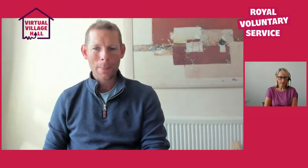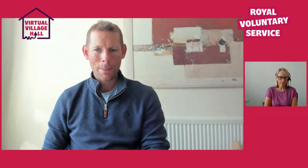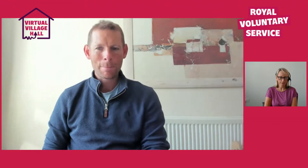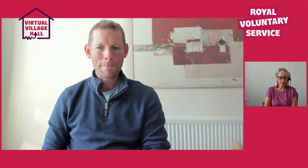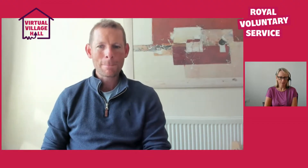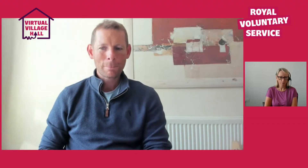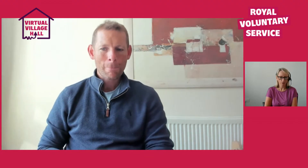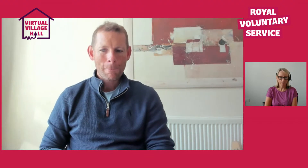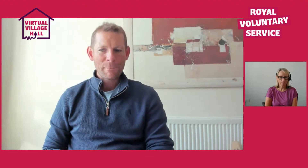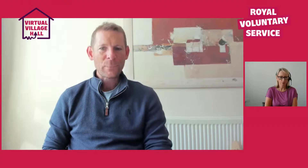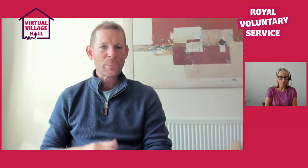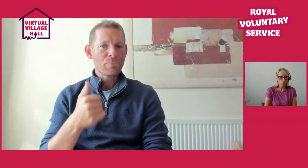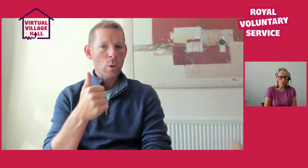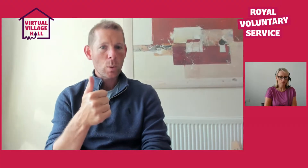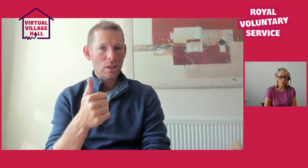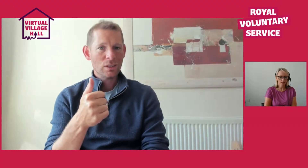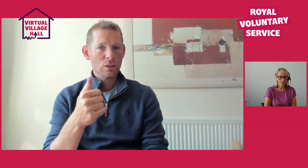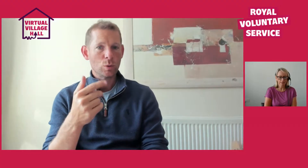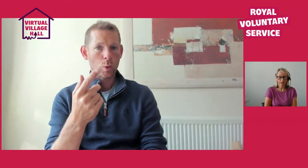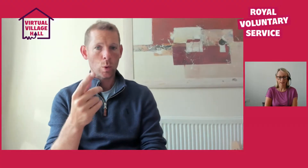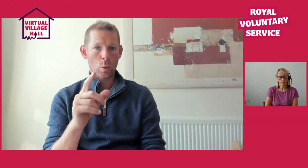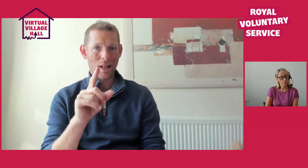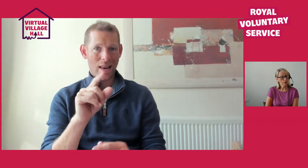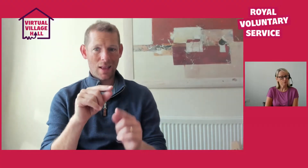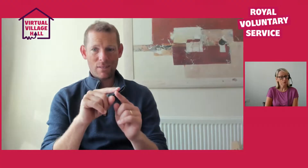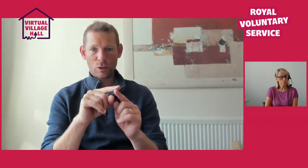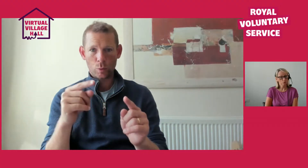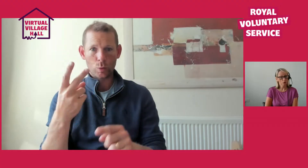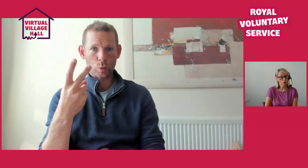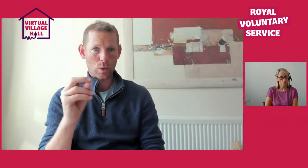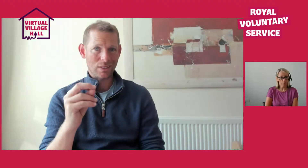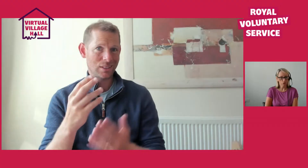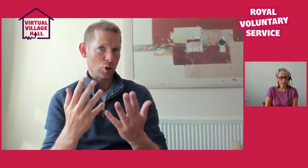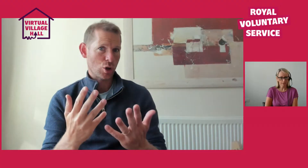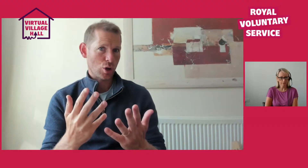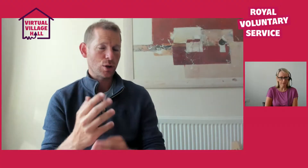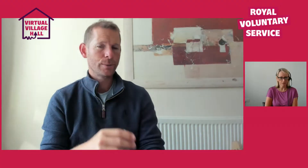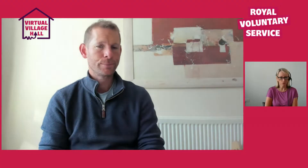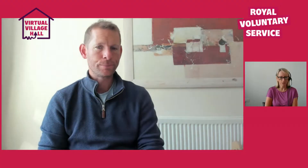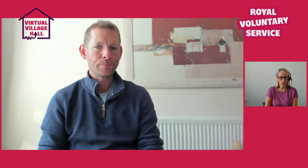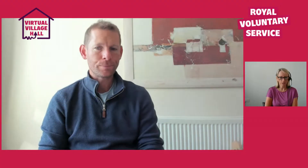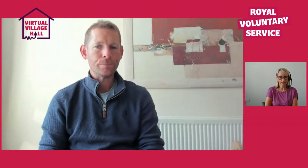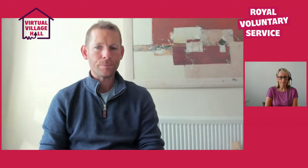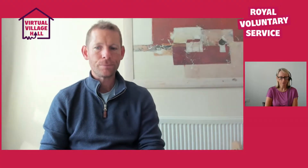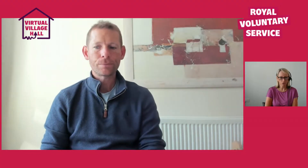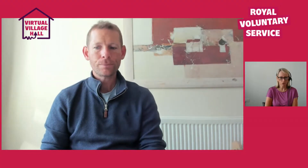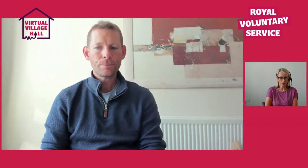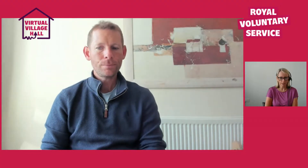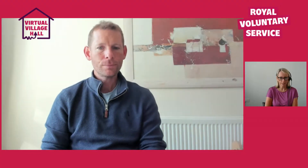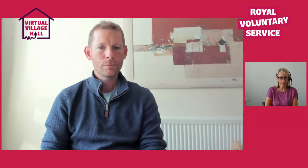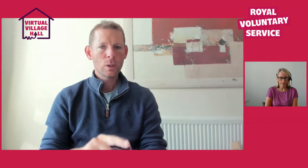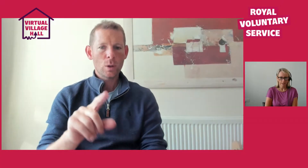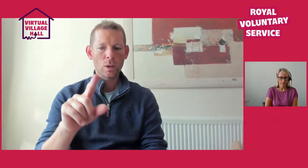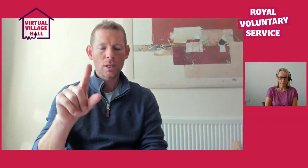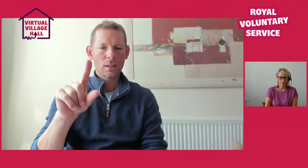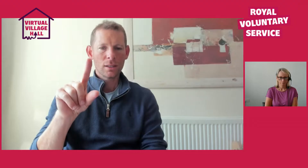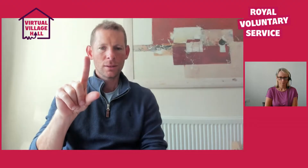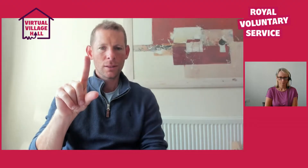that's excellent. But if we can do 1 to 20, then perhaps you can move on up once you get this. So let's do 11 to